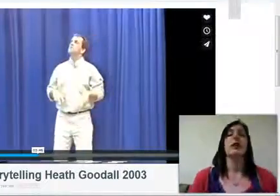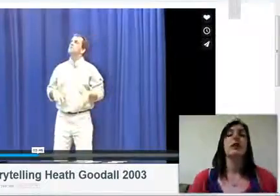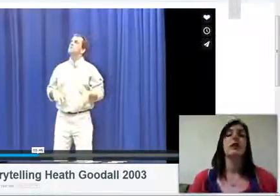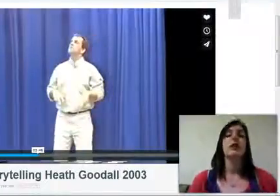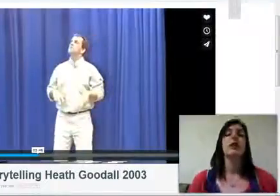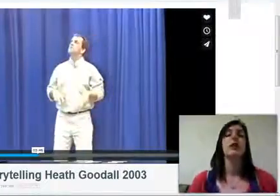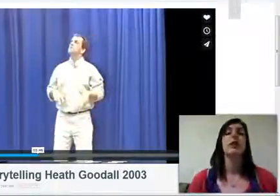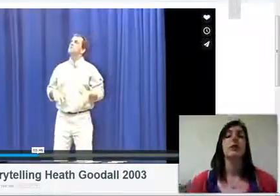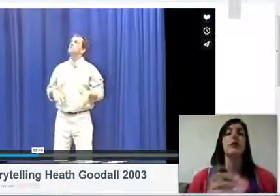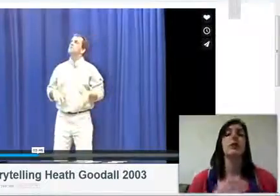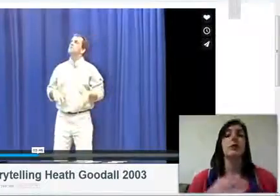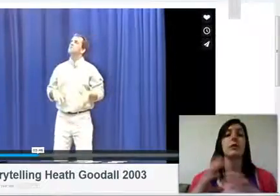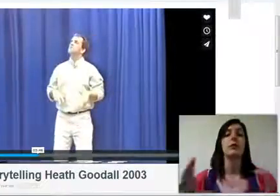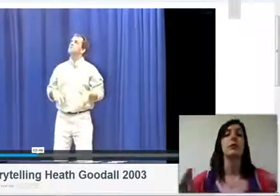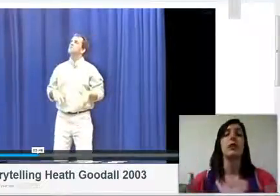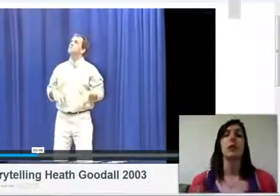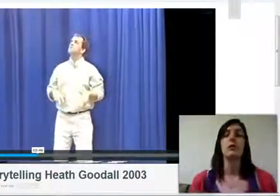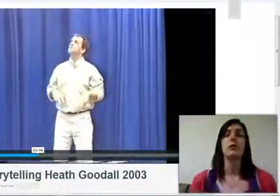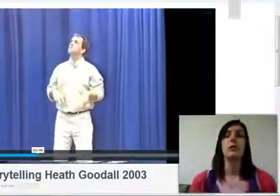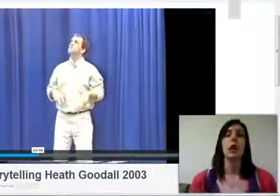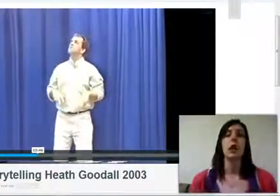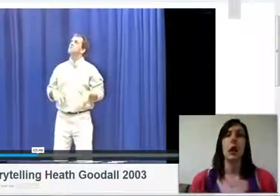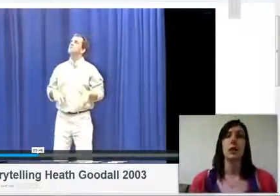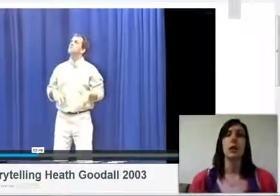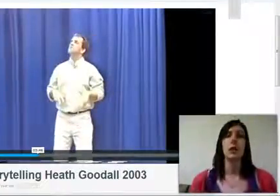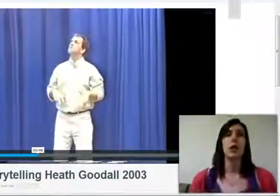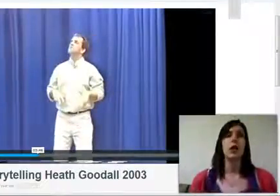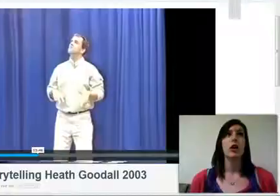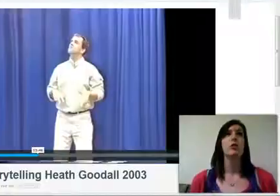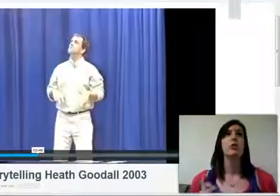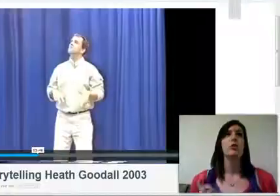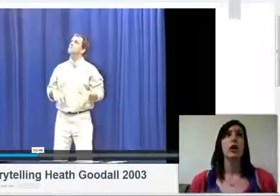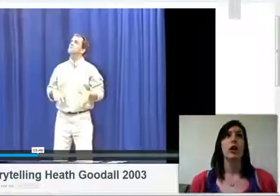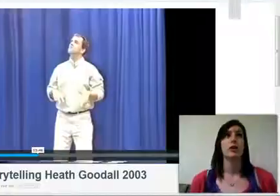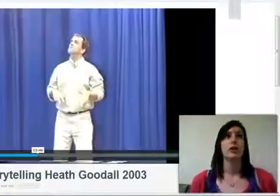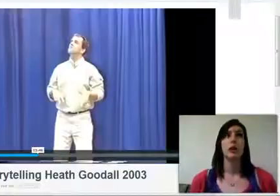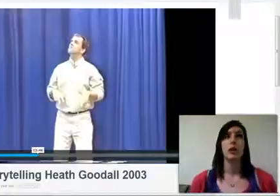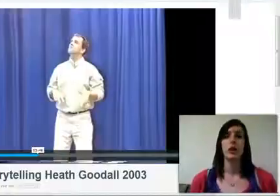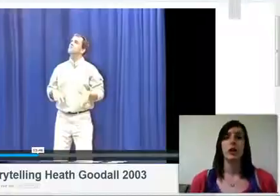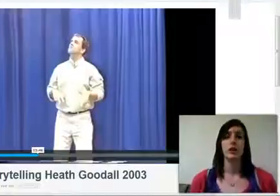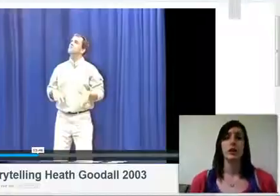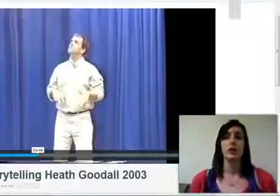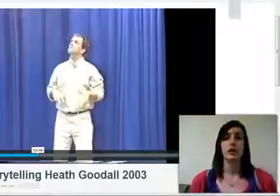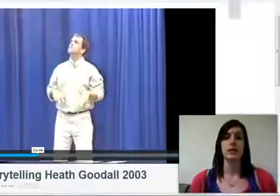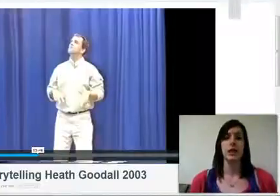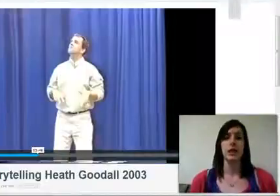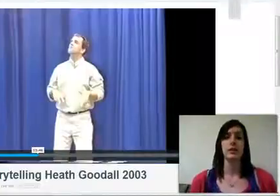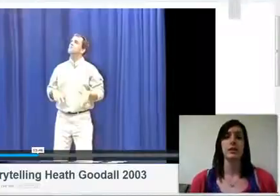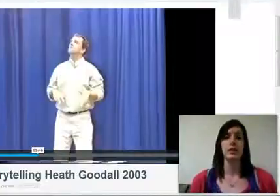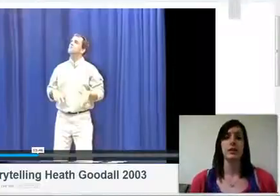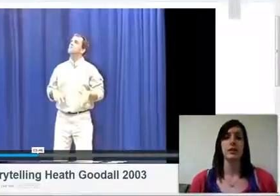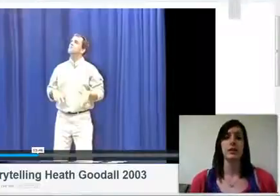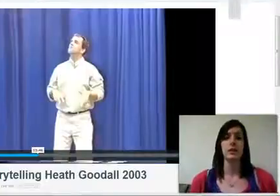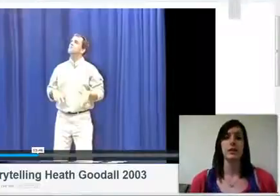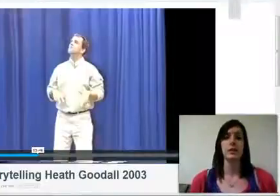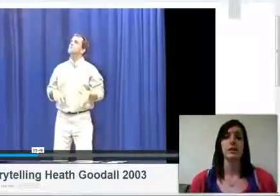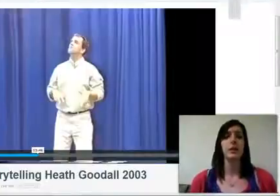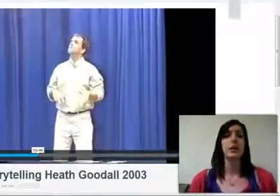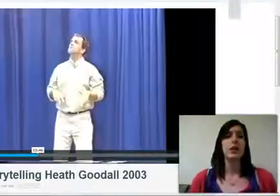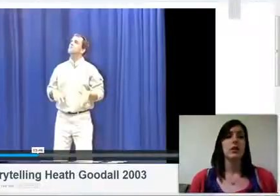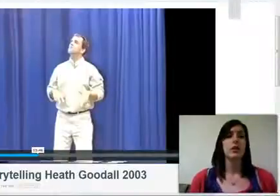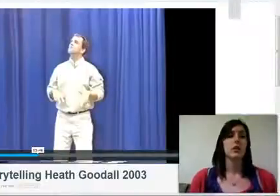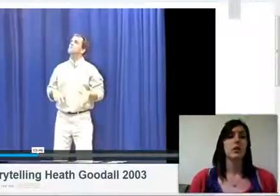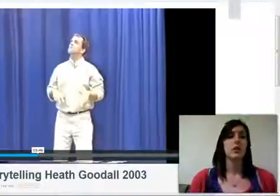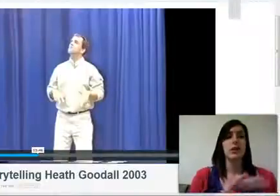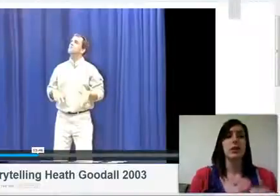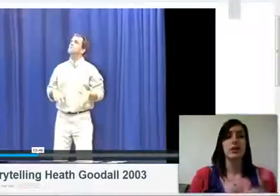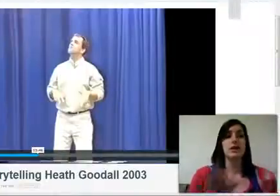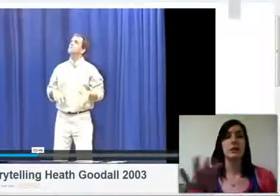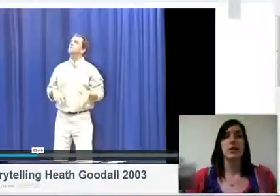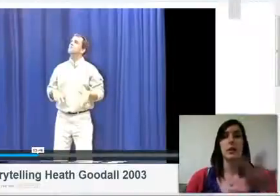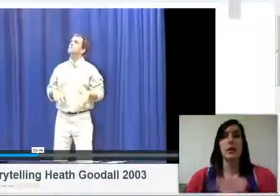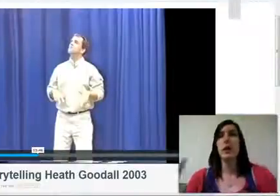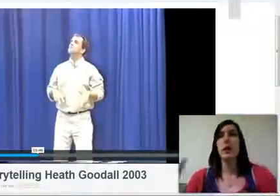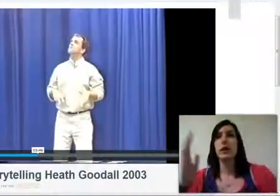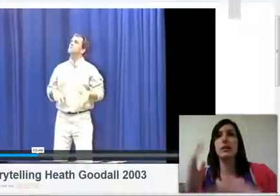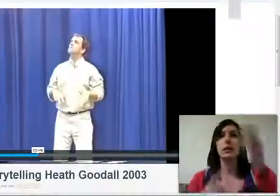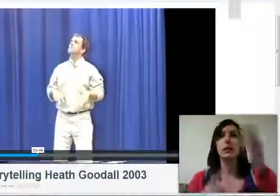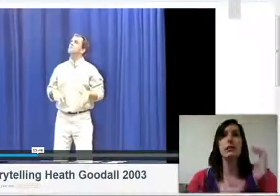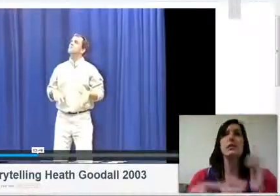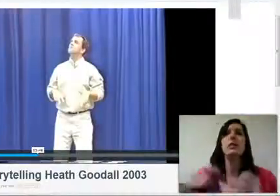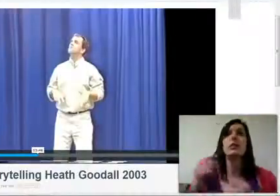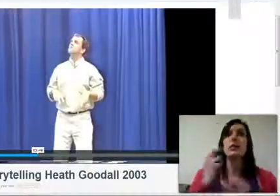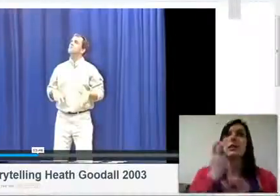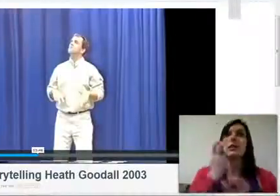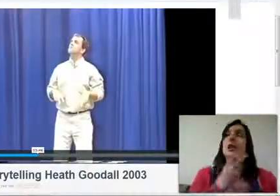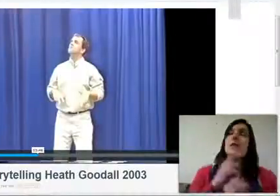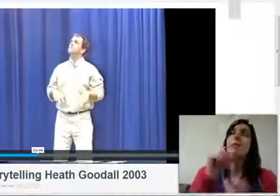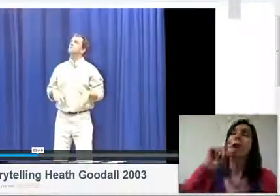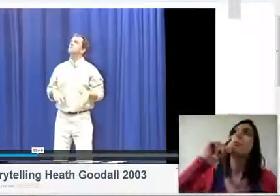Right there, he just created a beautiful picture of her realizing where she is at in her environment. So he places the big rocks